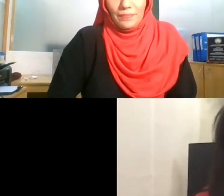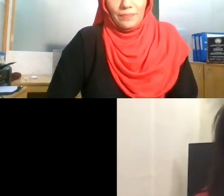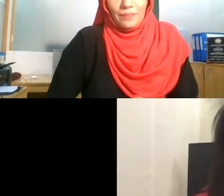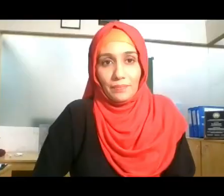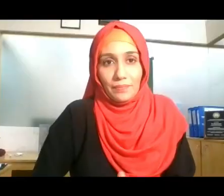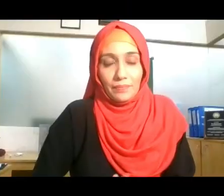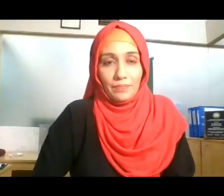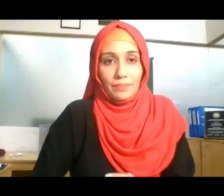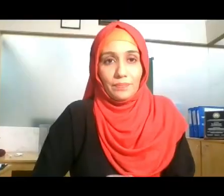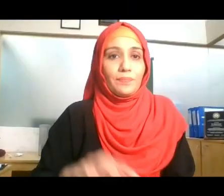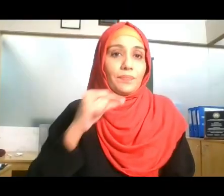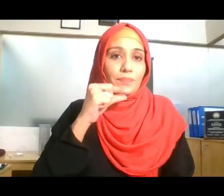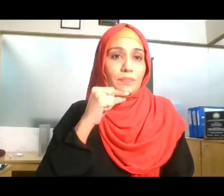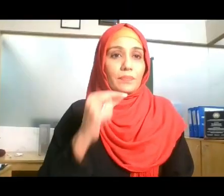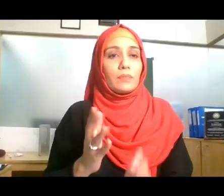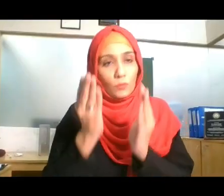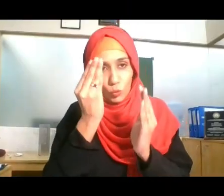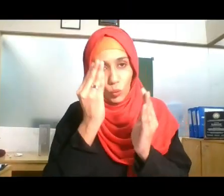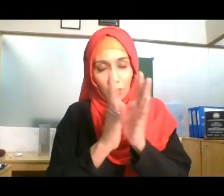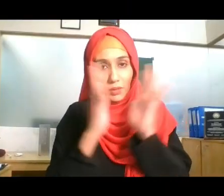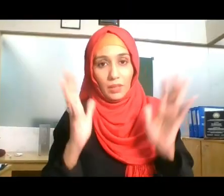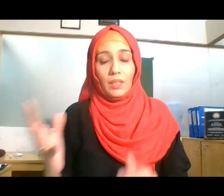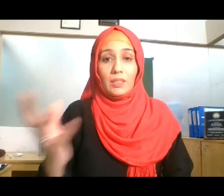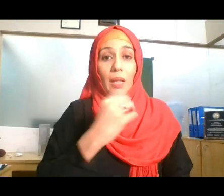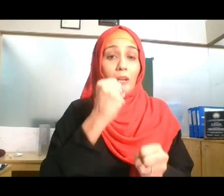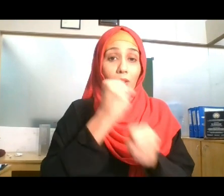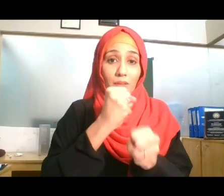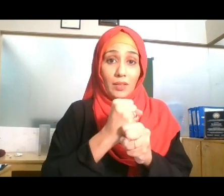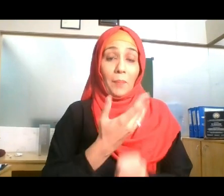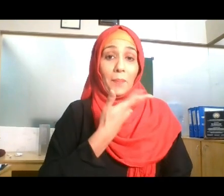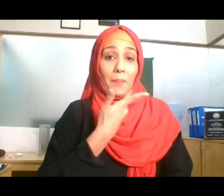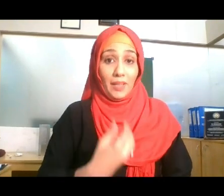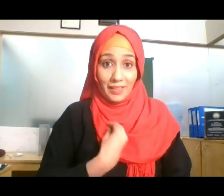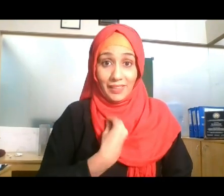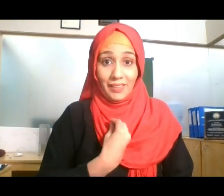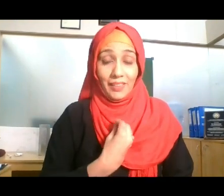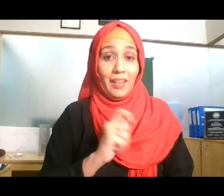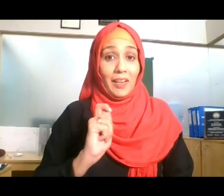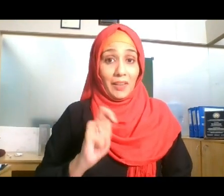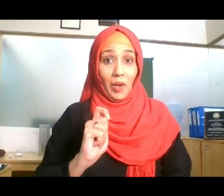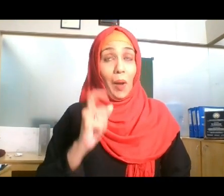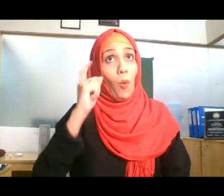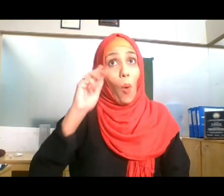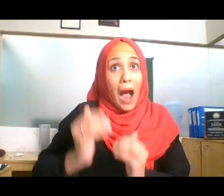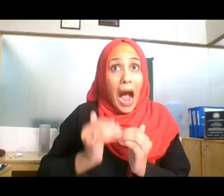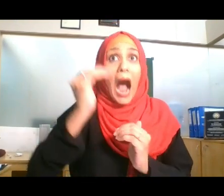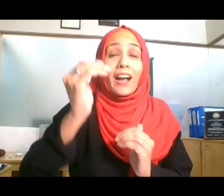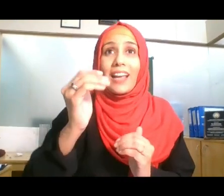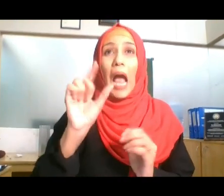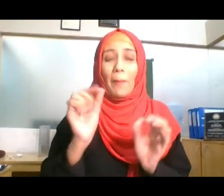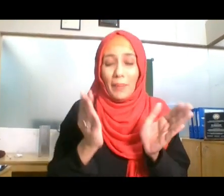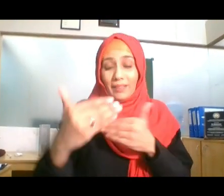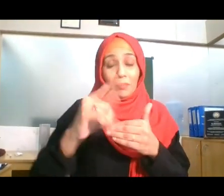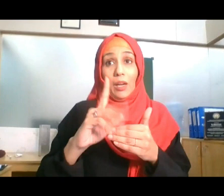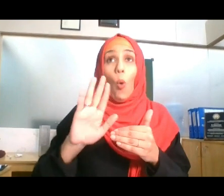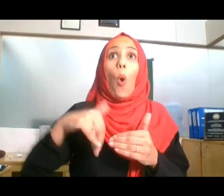Thank you, Kasim. It's always great to hear when people in government want to work on out-of-the-box solutions. And I do